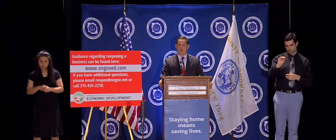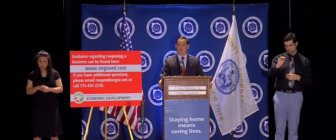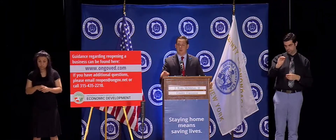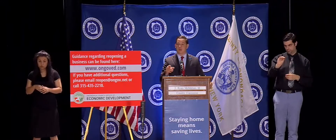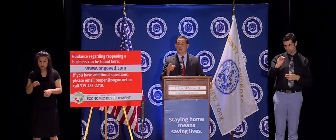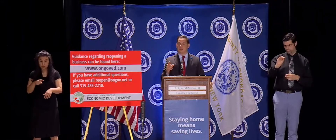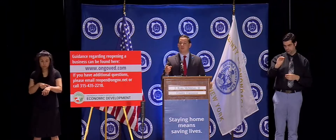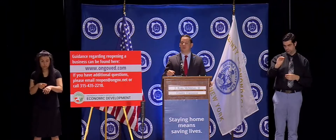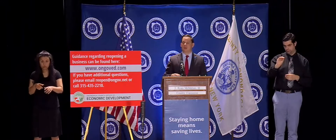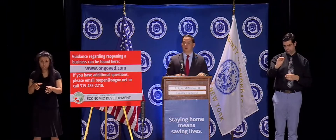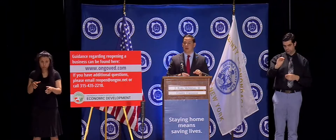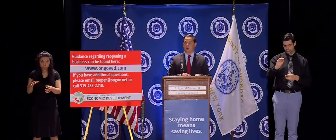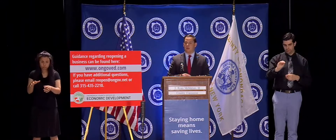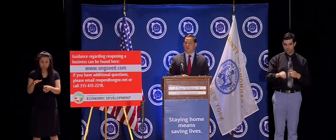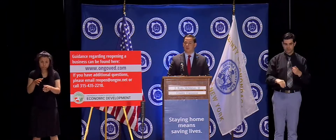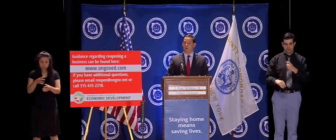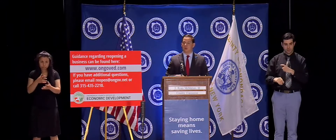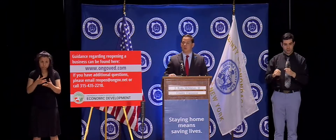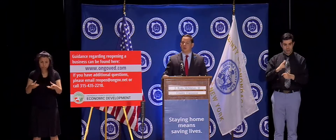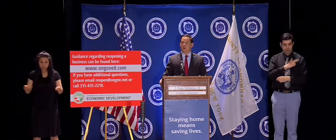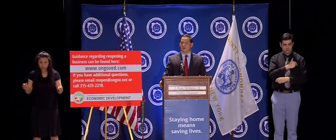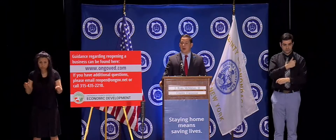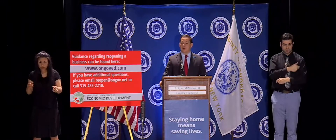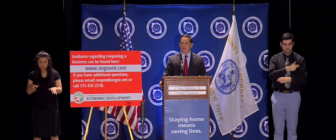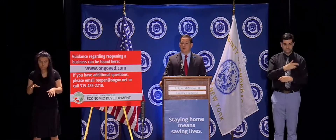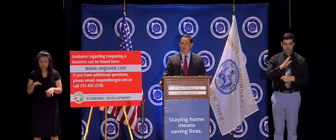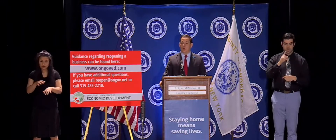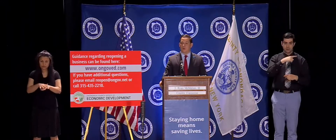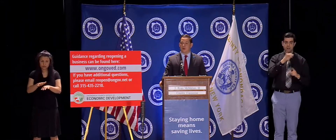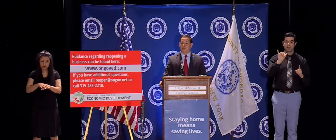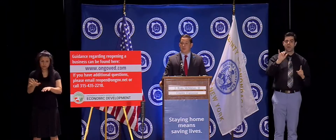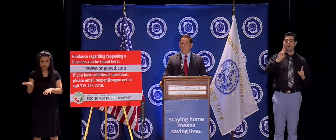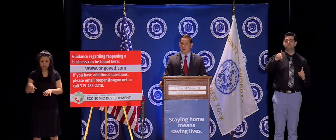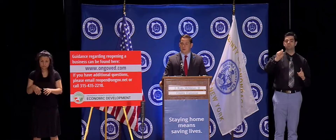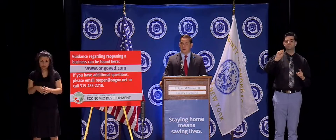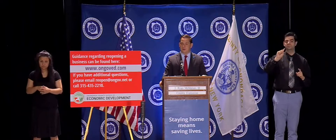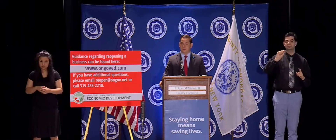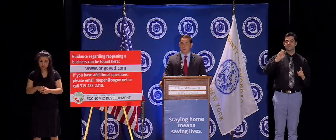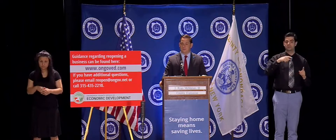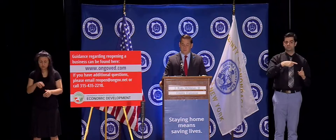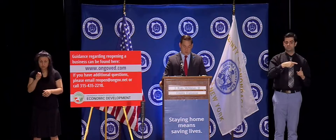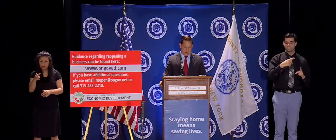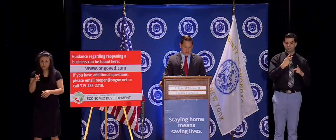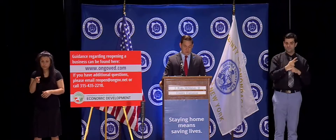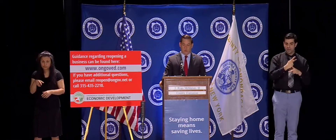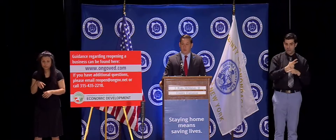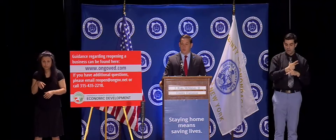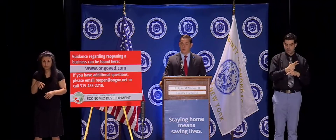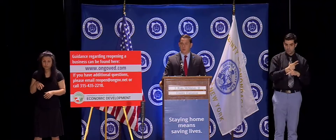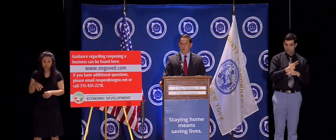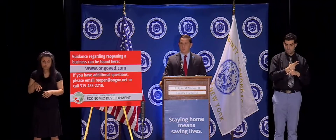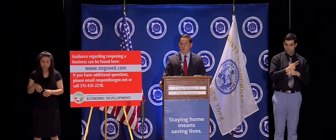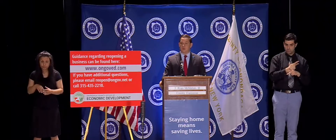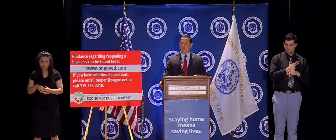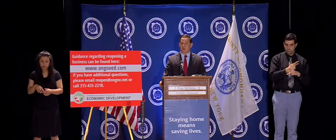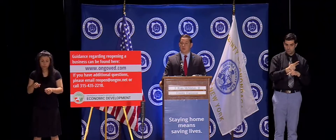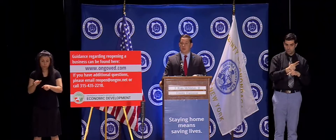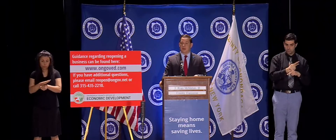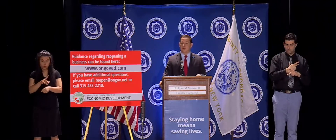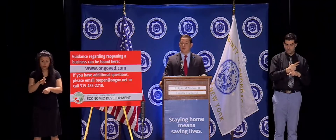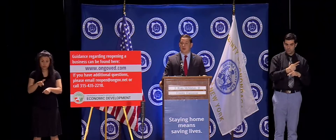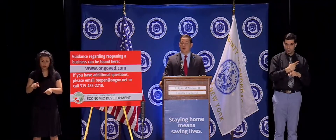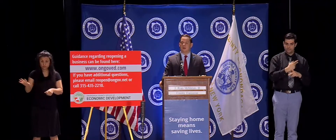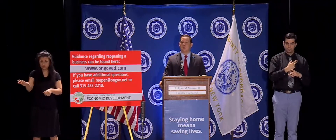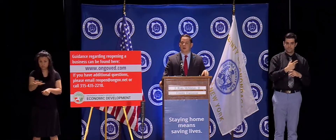But you can't. But here's what I can promise you, is that COVID is in these buildings. Okay, I just told you there's more